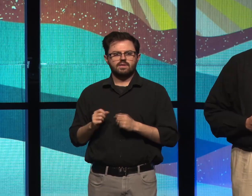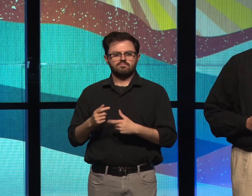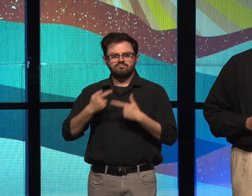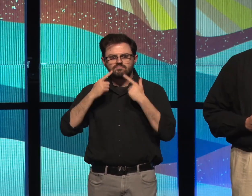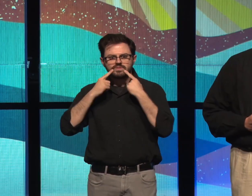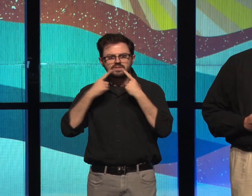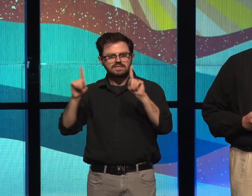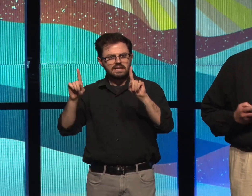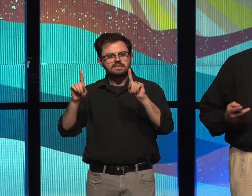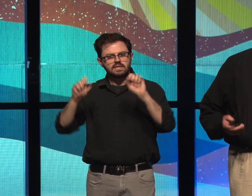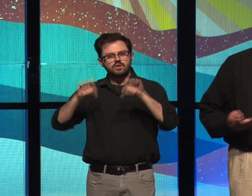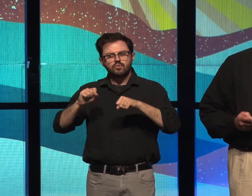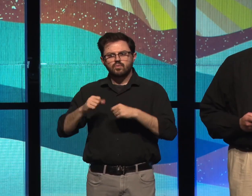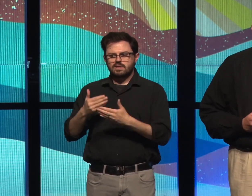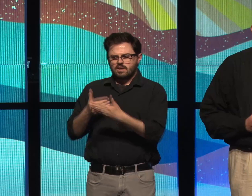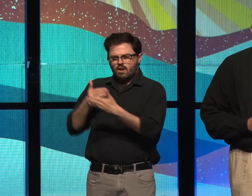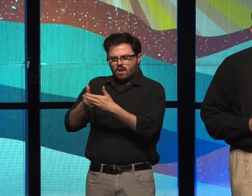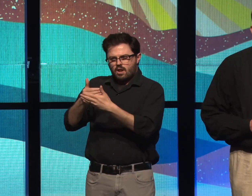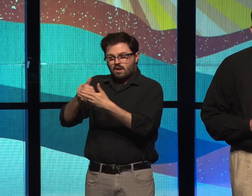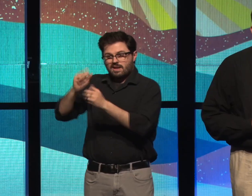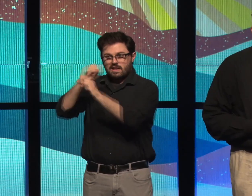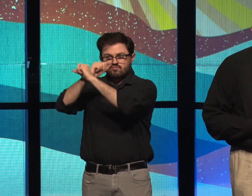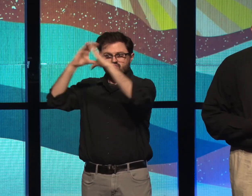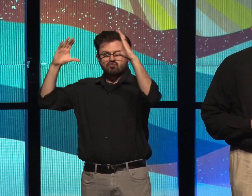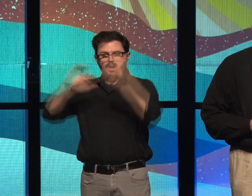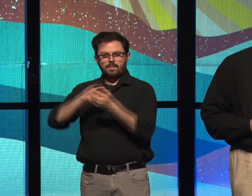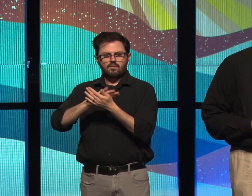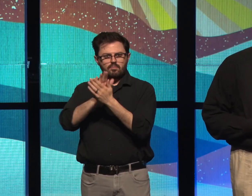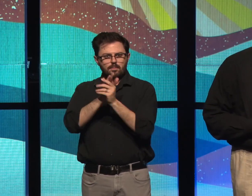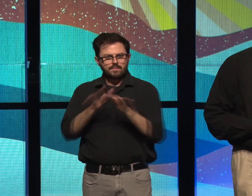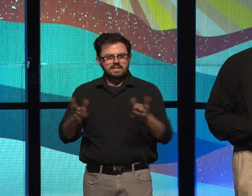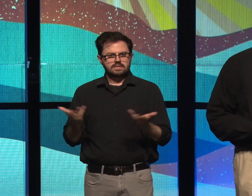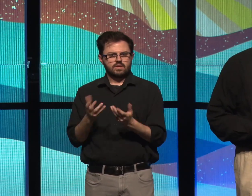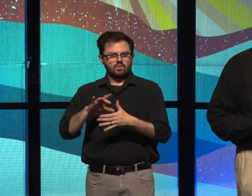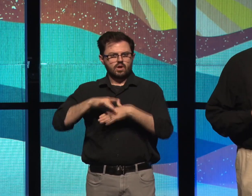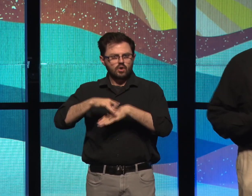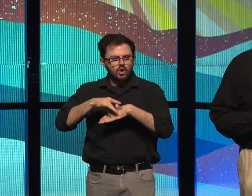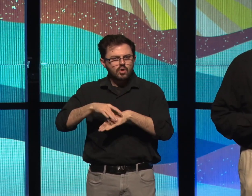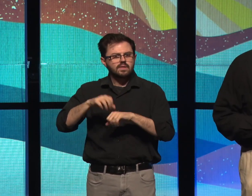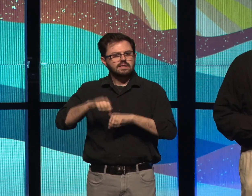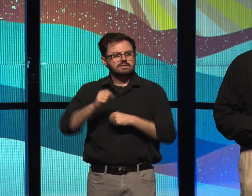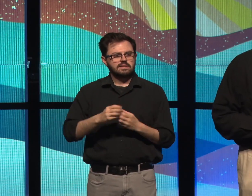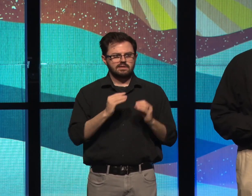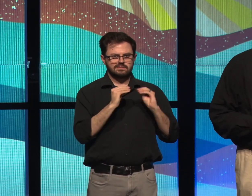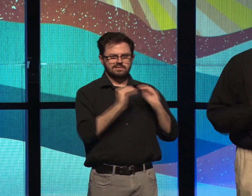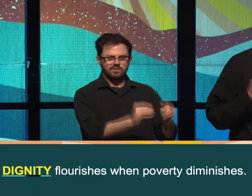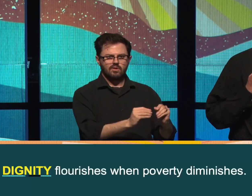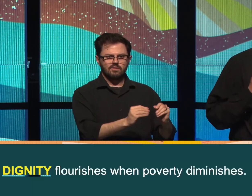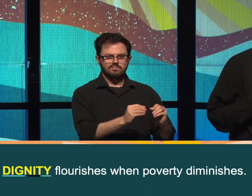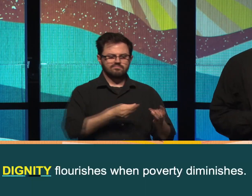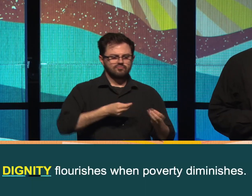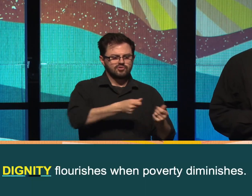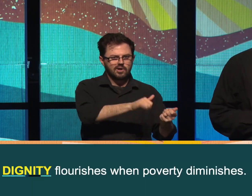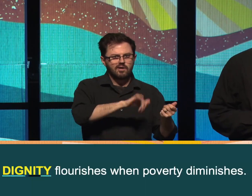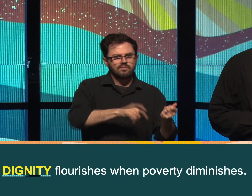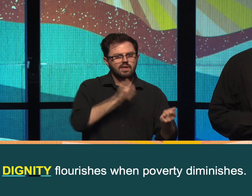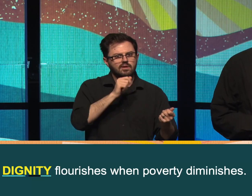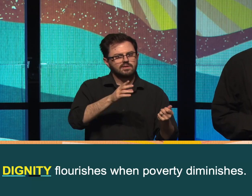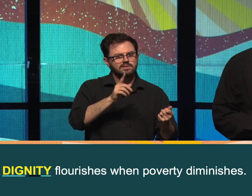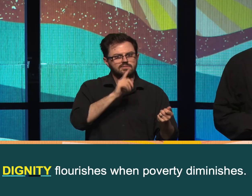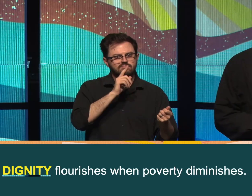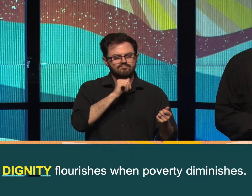peace on earth. We can do the work to overcome this unacceptable truth. But we must understand that